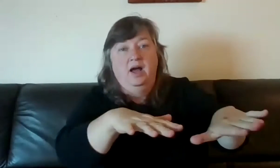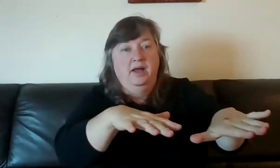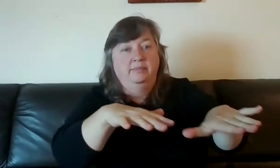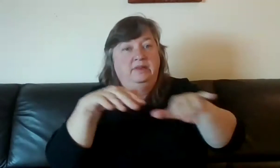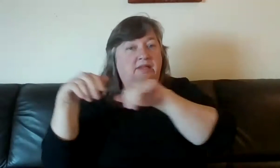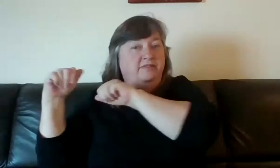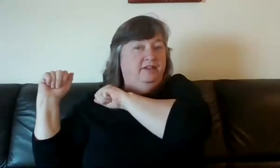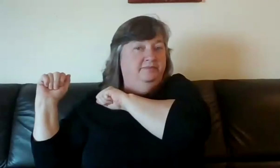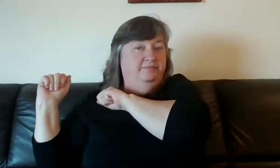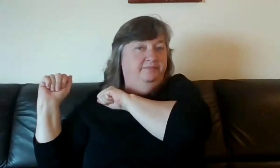I'm leaving.